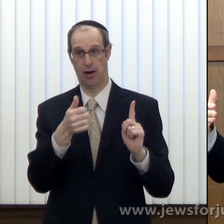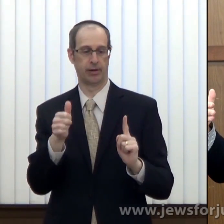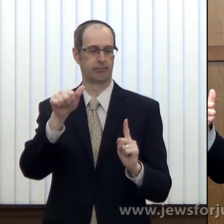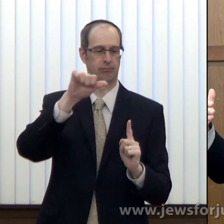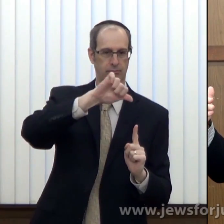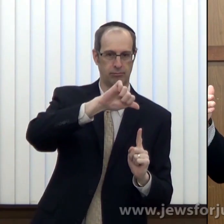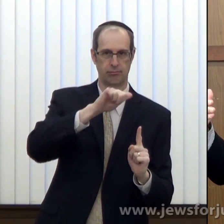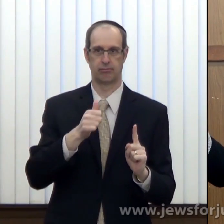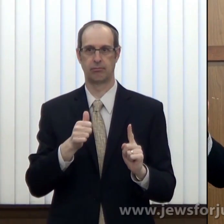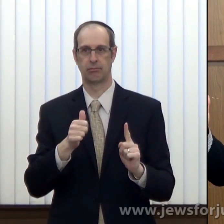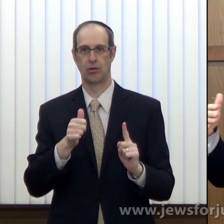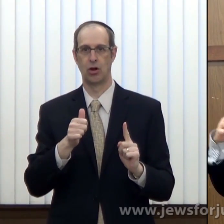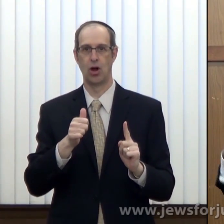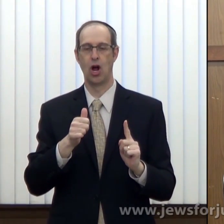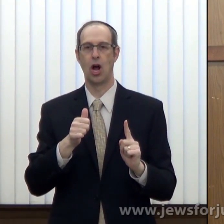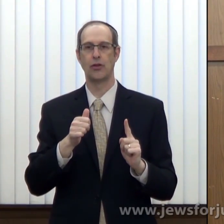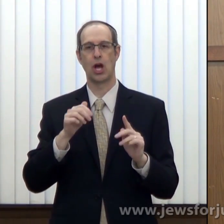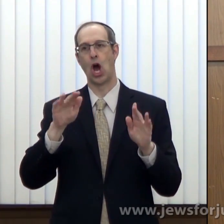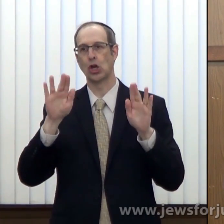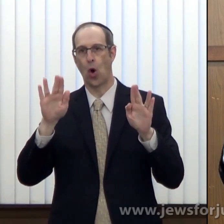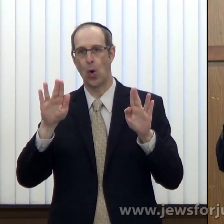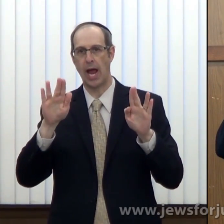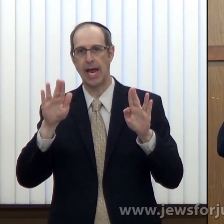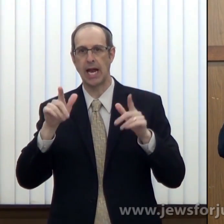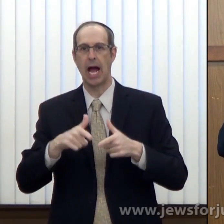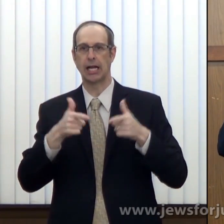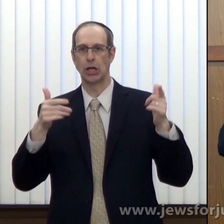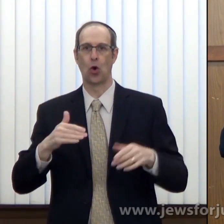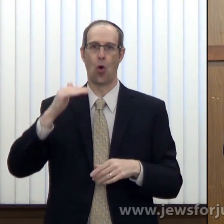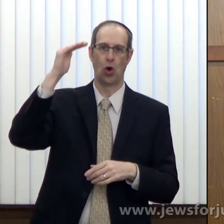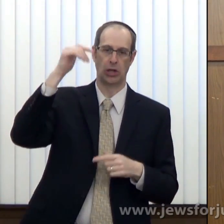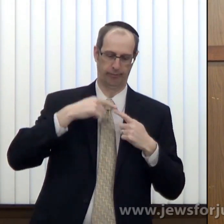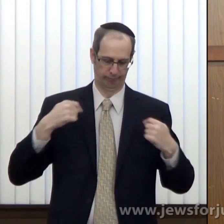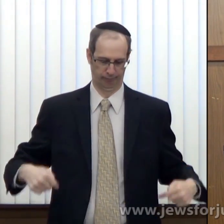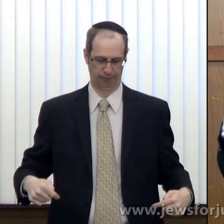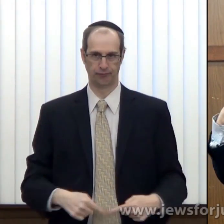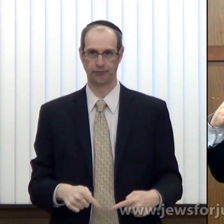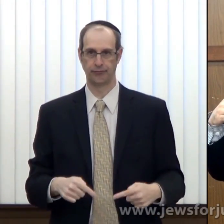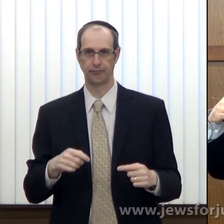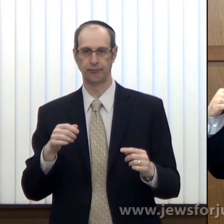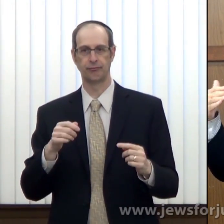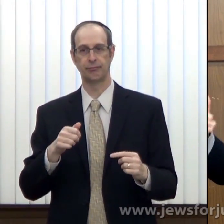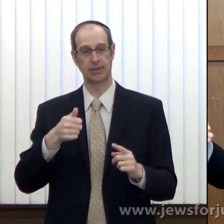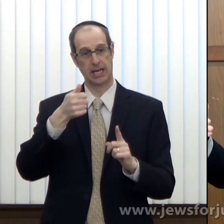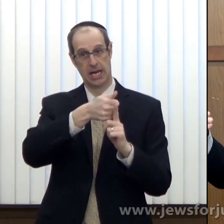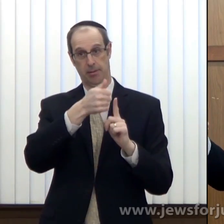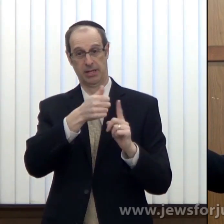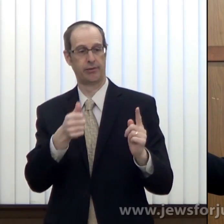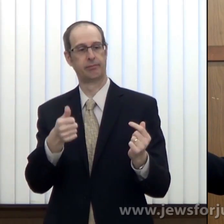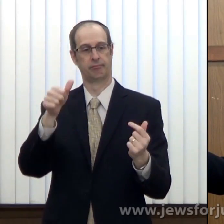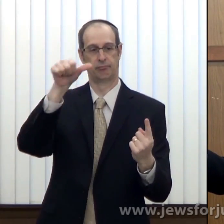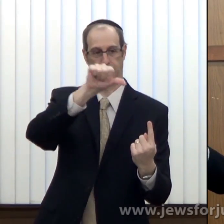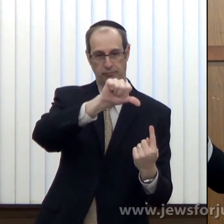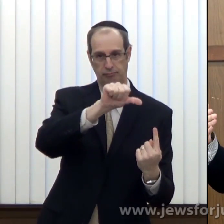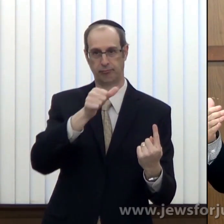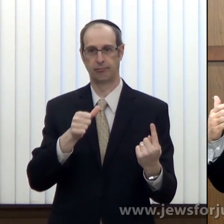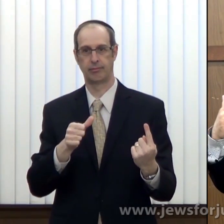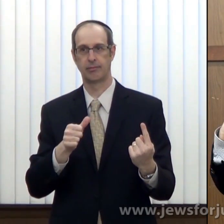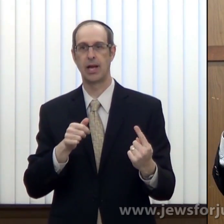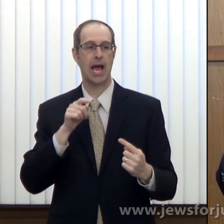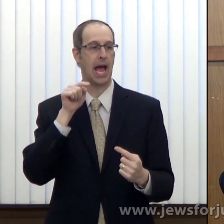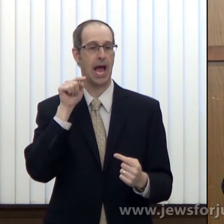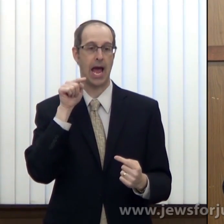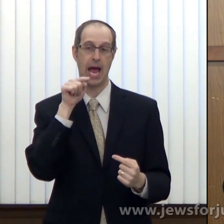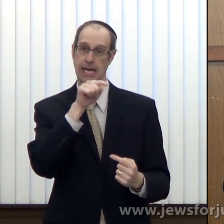priest, the Kohen Gadol, was anointed, was someone who was anointed, and that person would be called